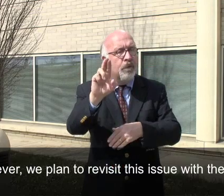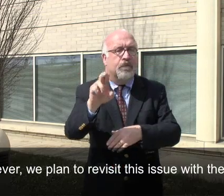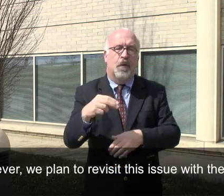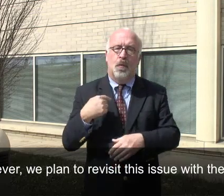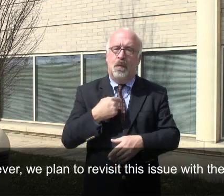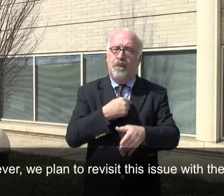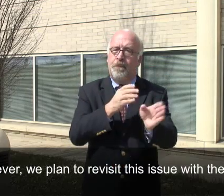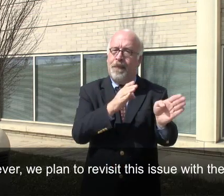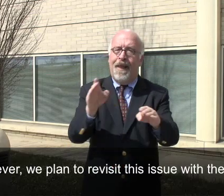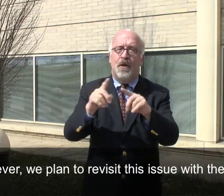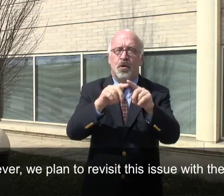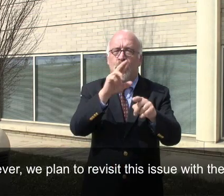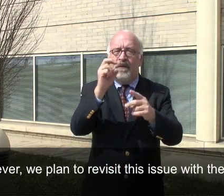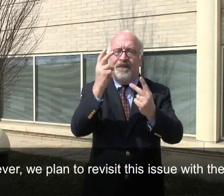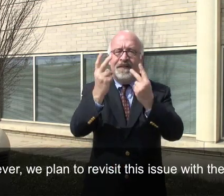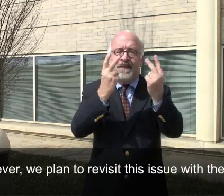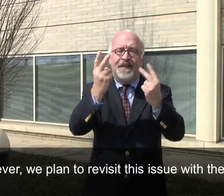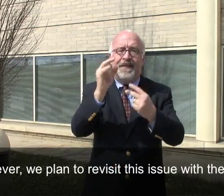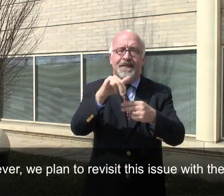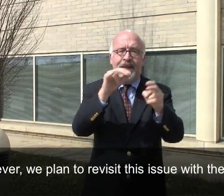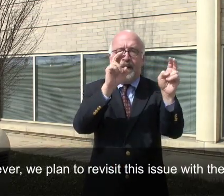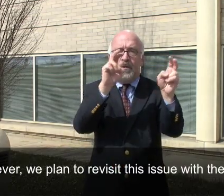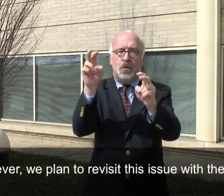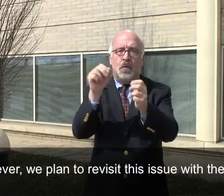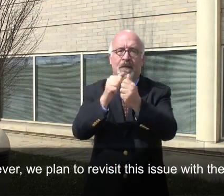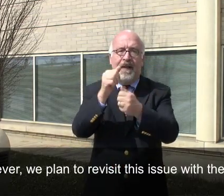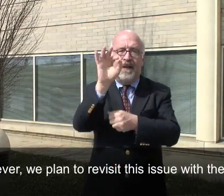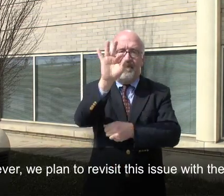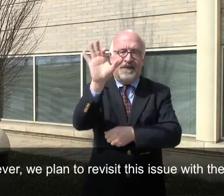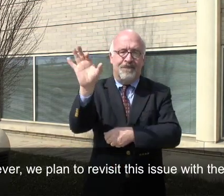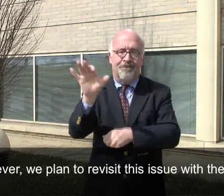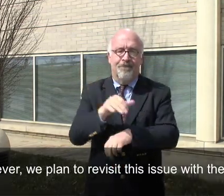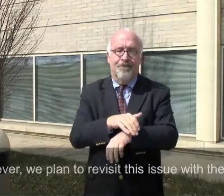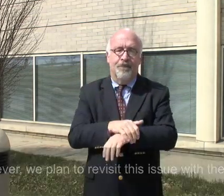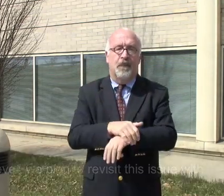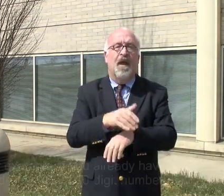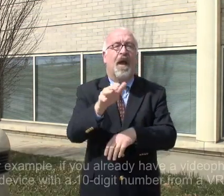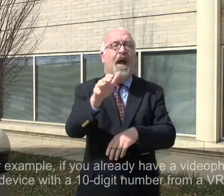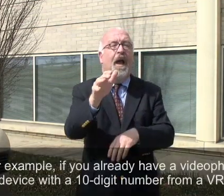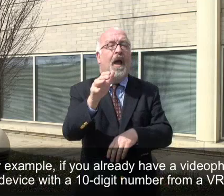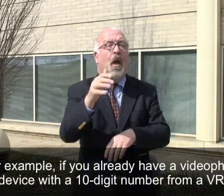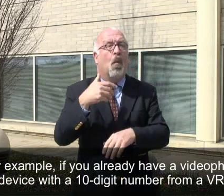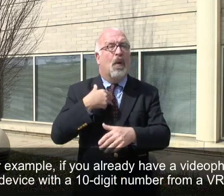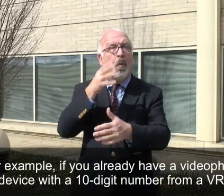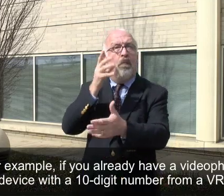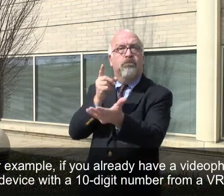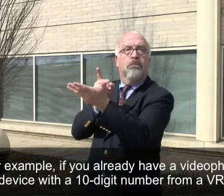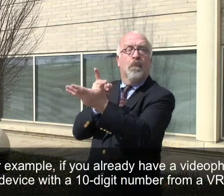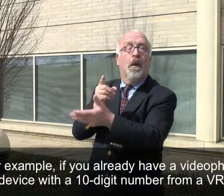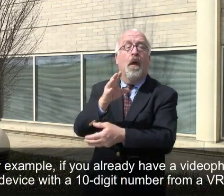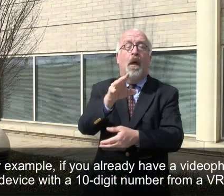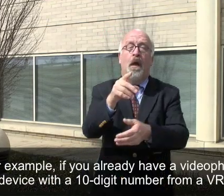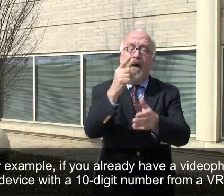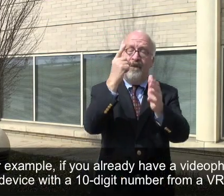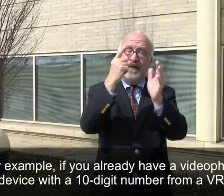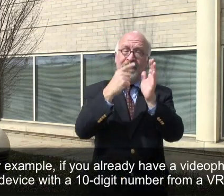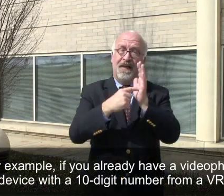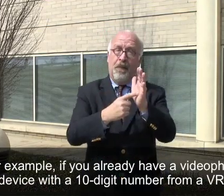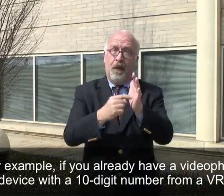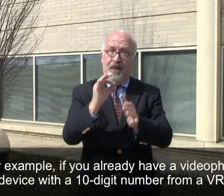However, we plan to revisit this issue with the FCC. For example, if you